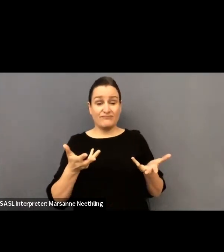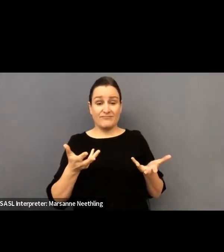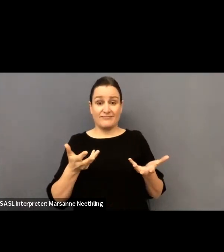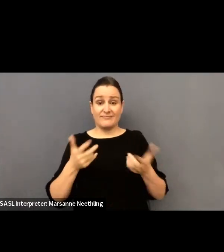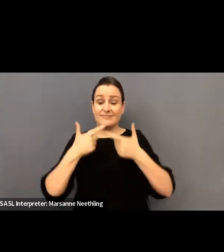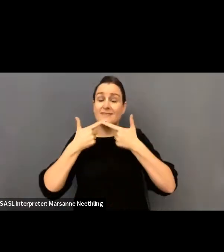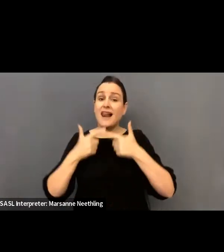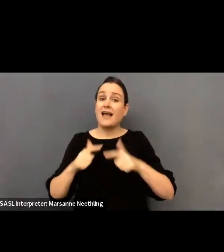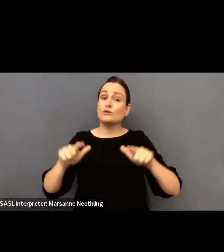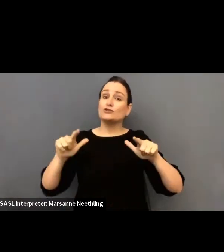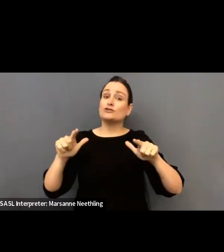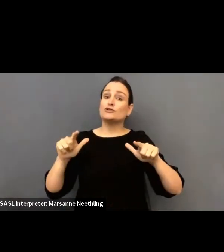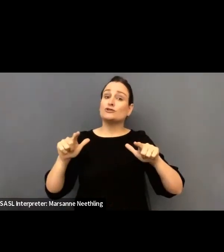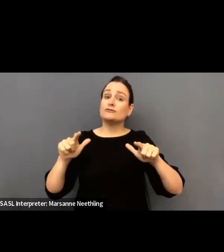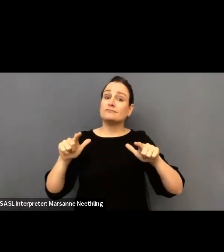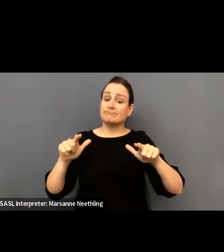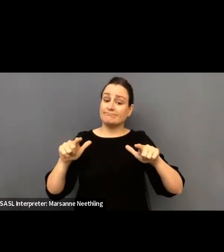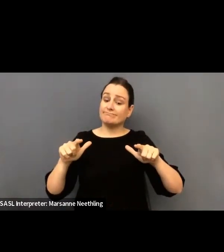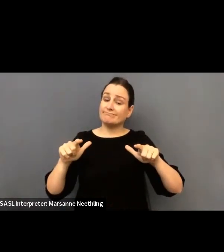not new